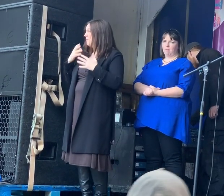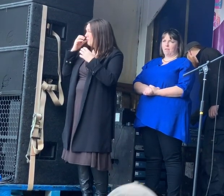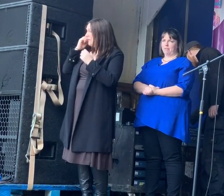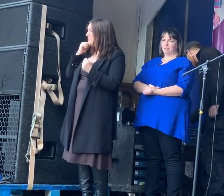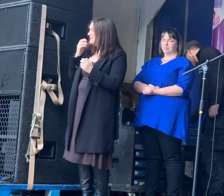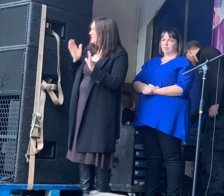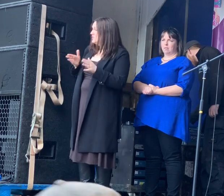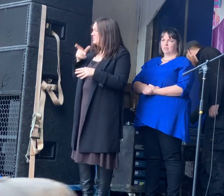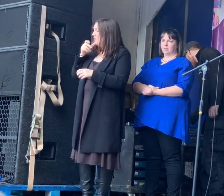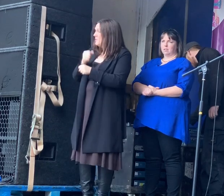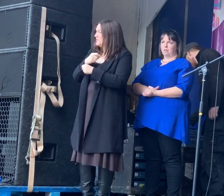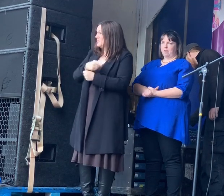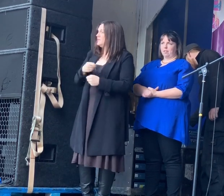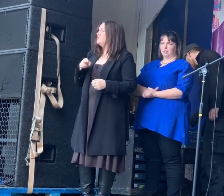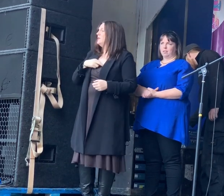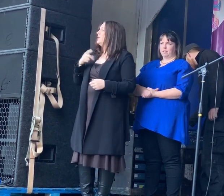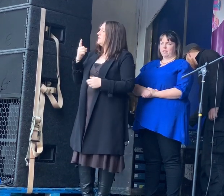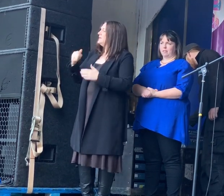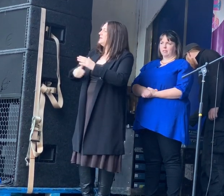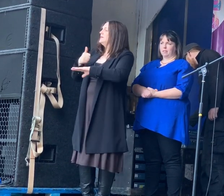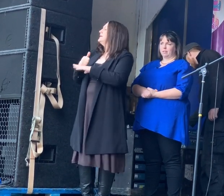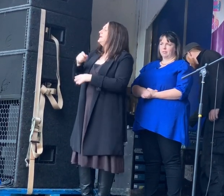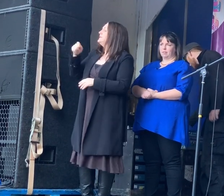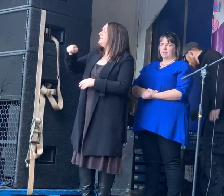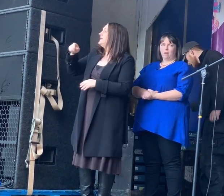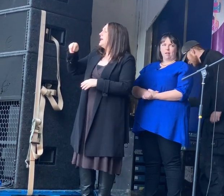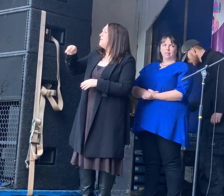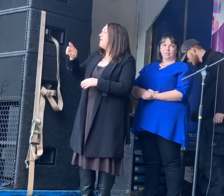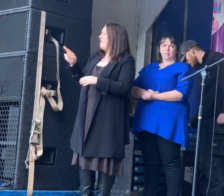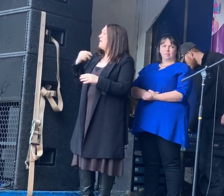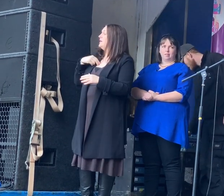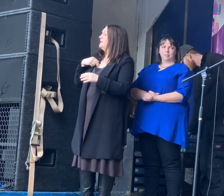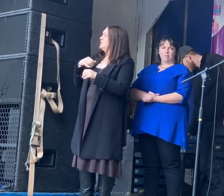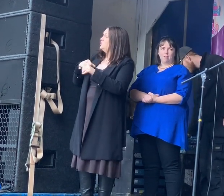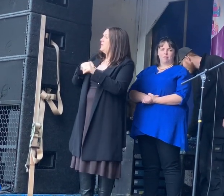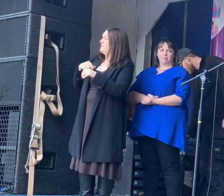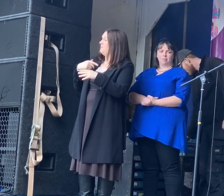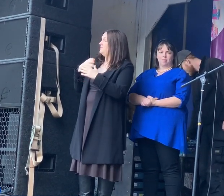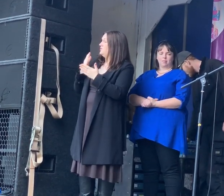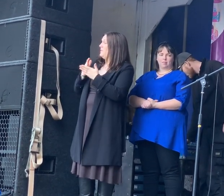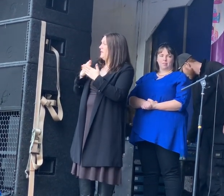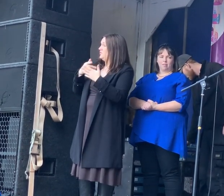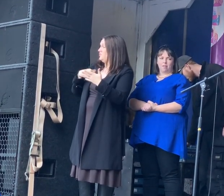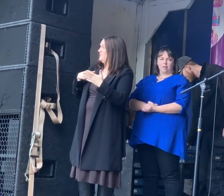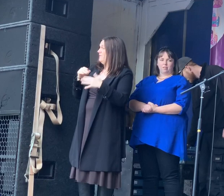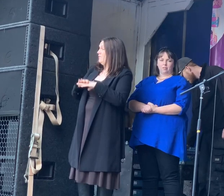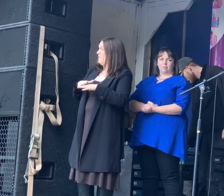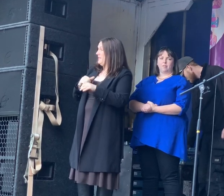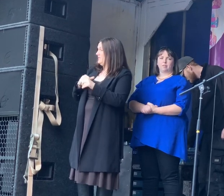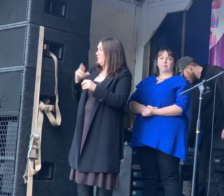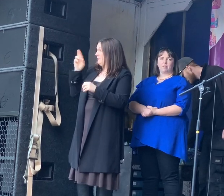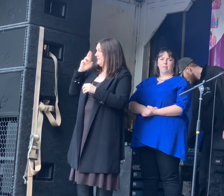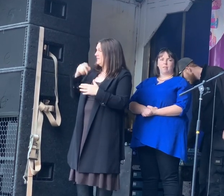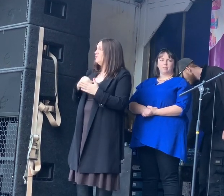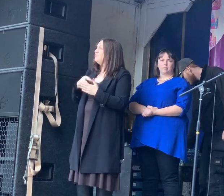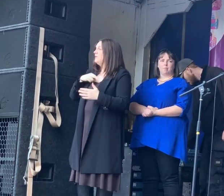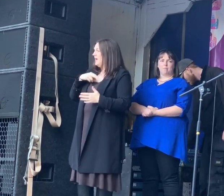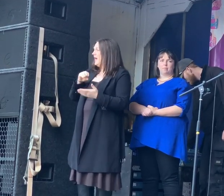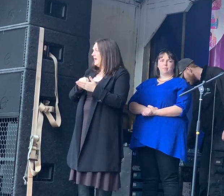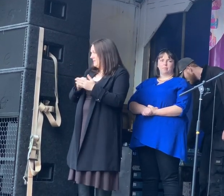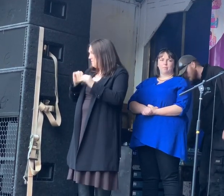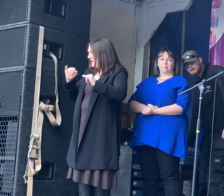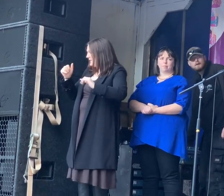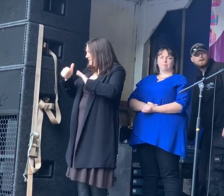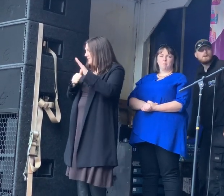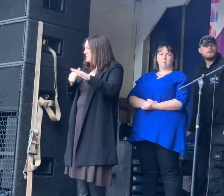country. And she's one of the founders of Termination for Medical Reasons and Land of McCree. In 2012, she had the unfortunate experience of termination for